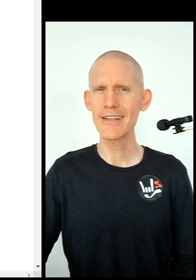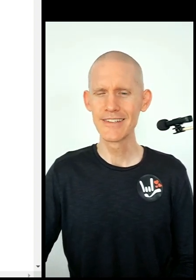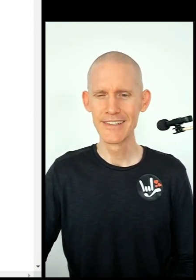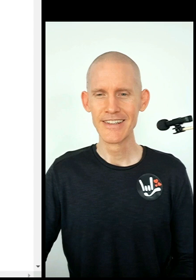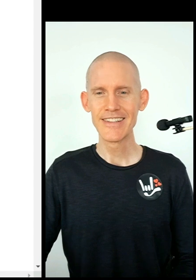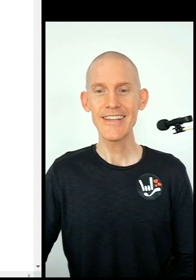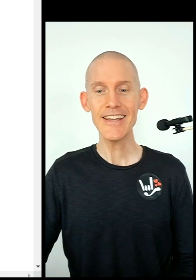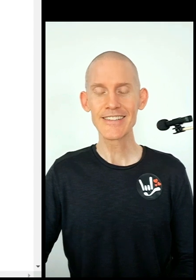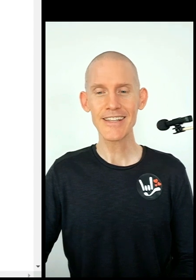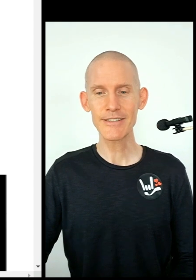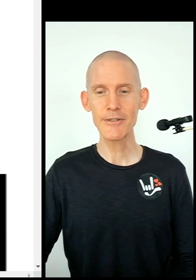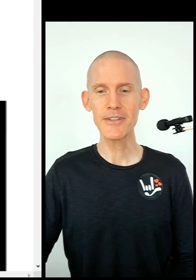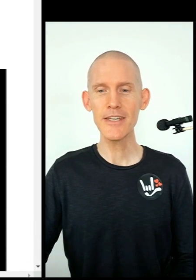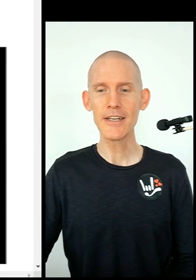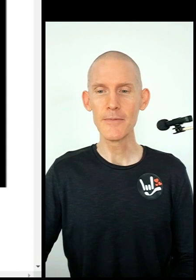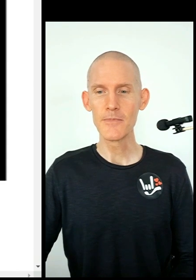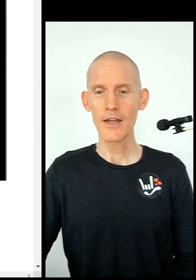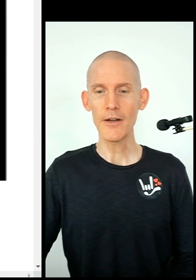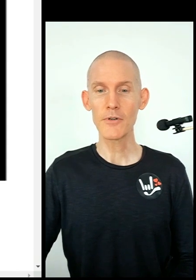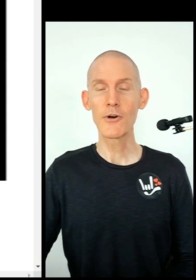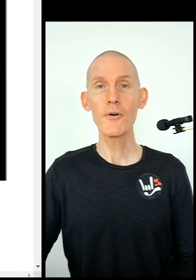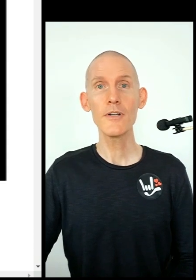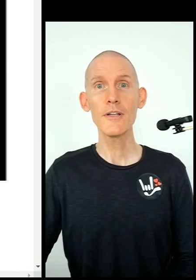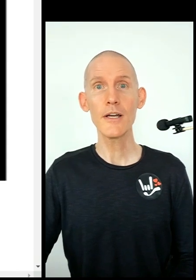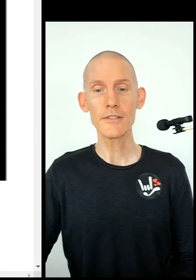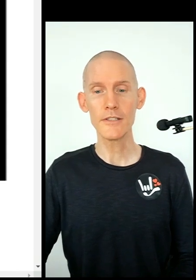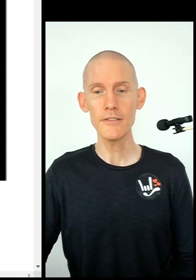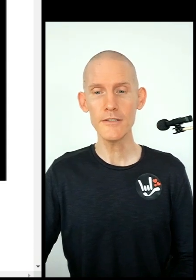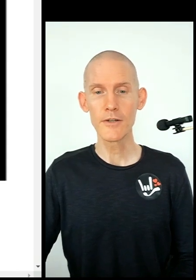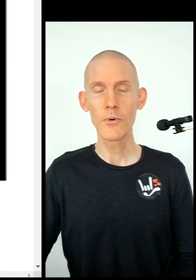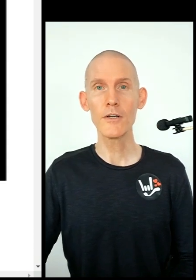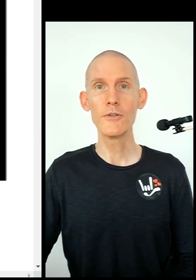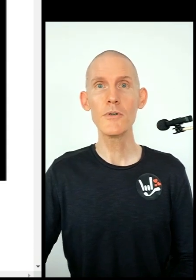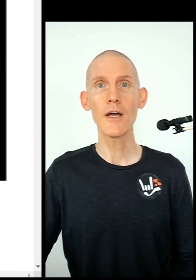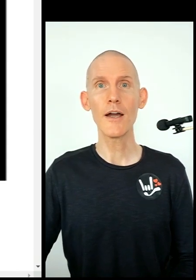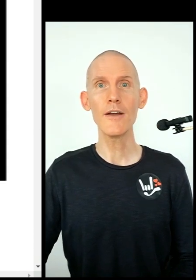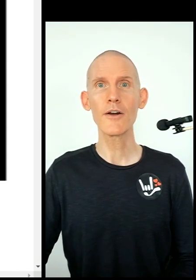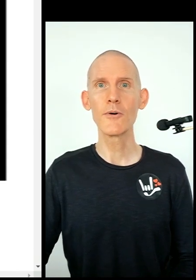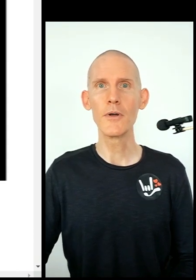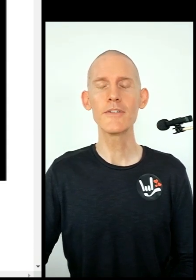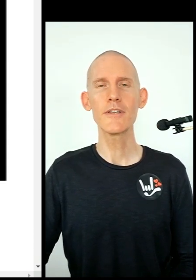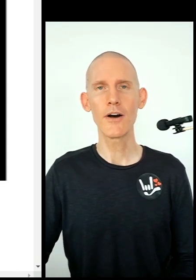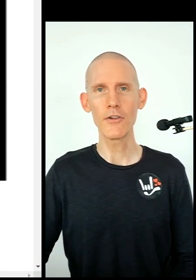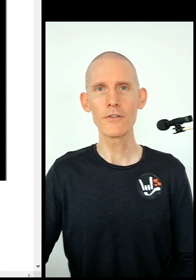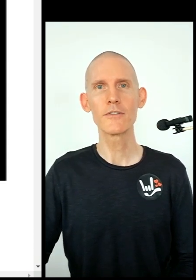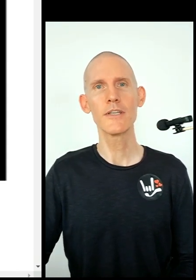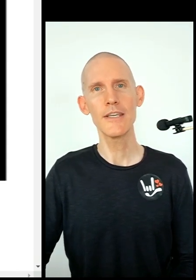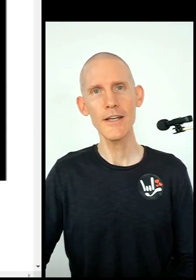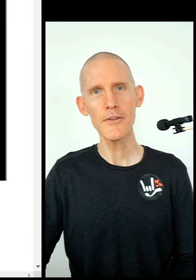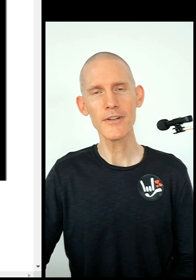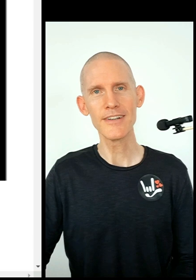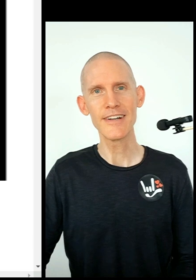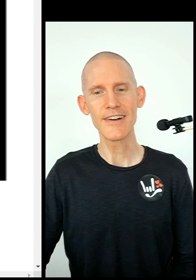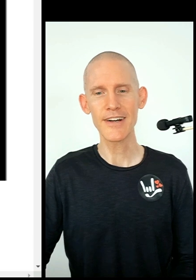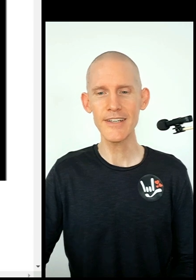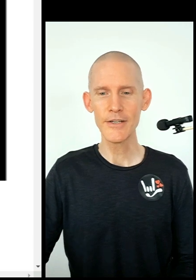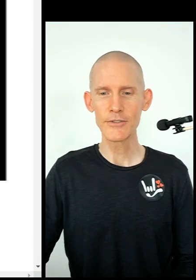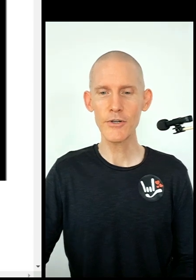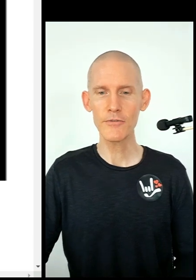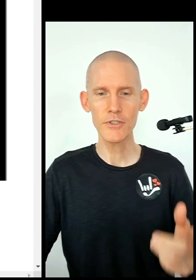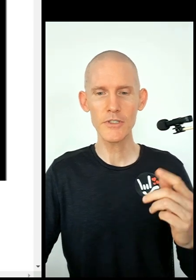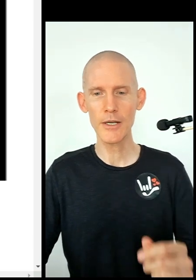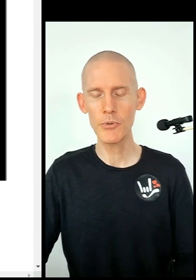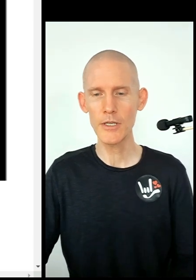like, what the heck? Yes, that's literally it. I recorded a lesson where you and I are going to color together. All